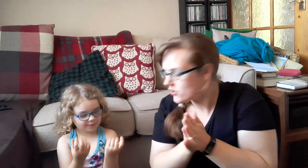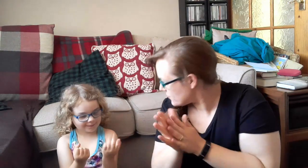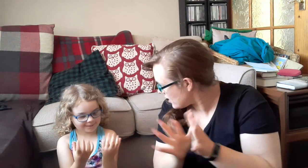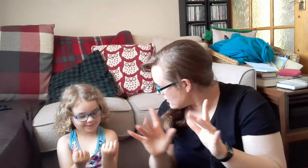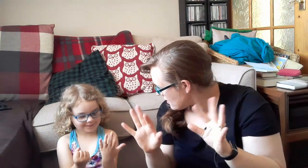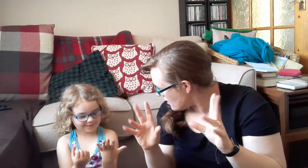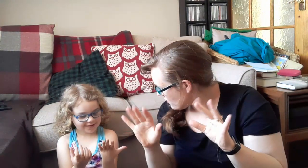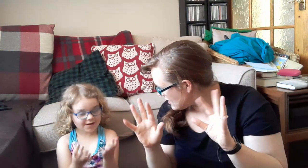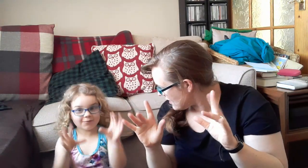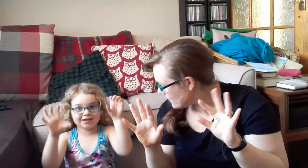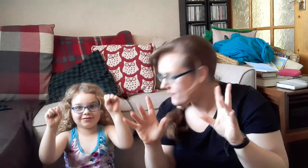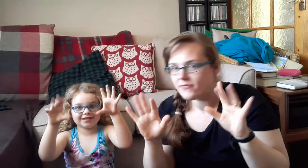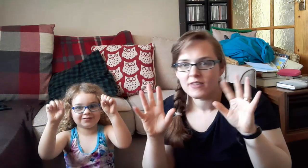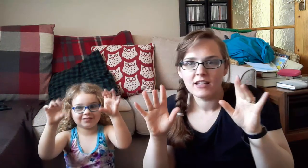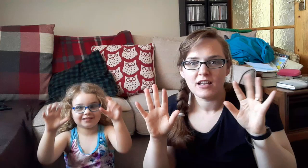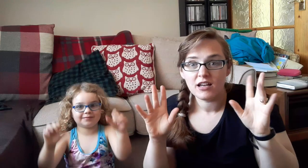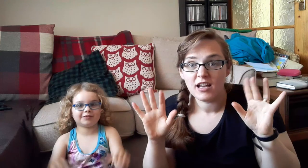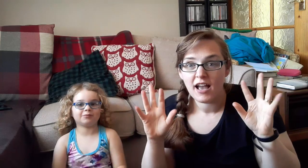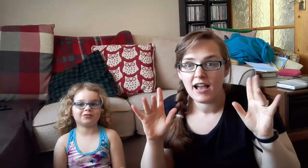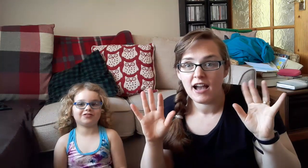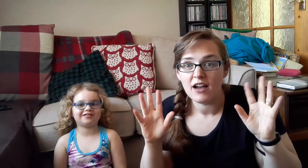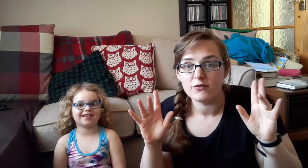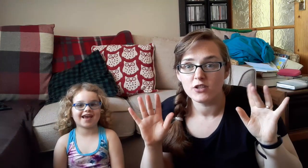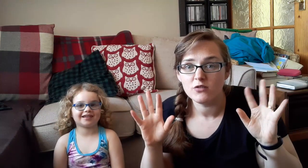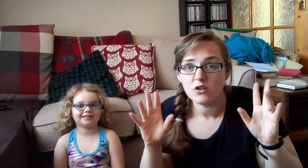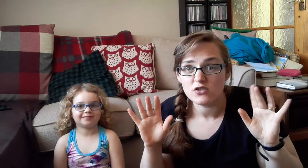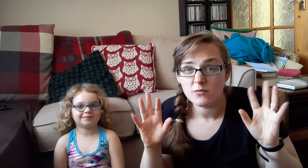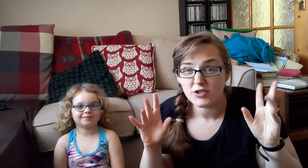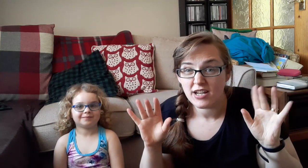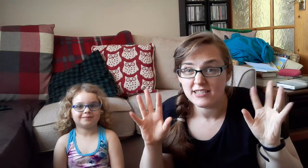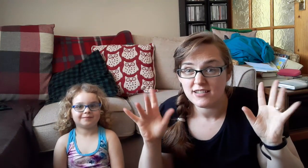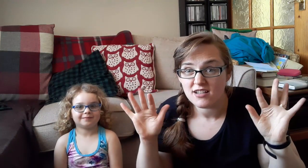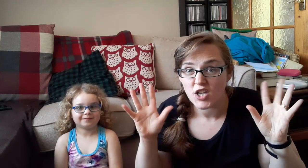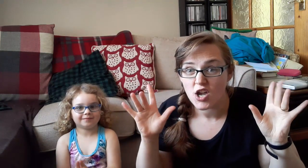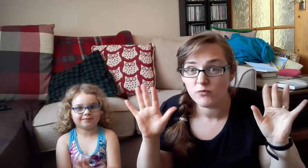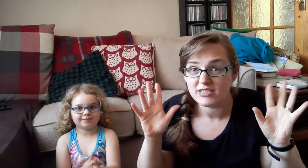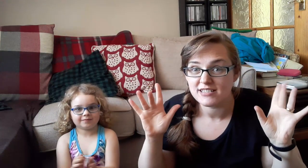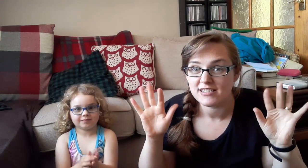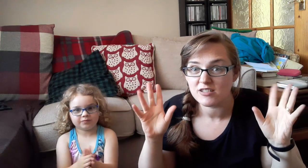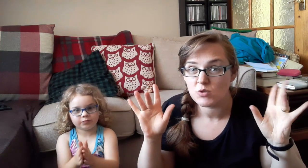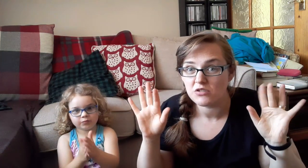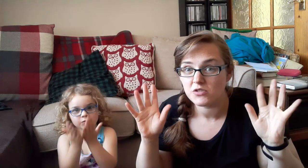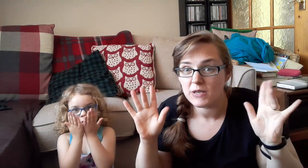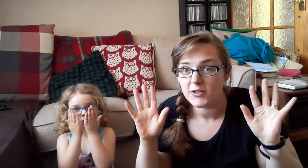super shiny stars ready? We usually do this to Miss Ward to Have check. You got super shiny stars at home ready to sing Twinkle Twinkle?